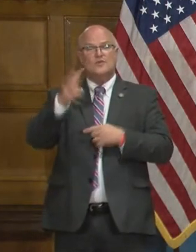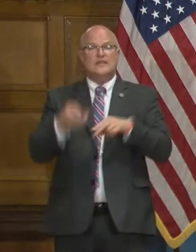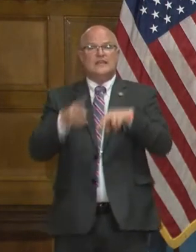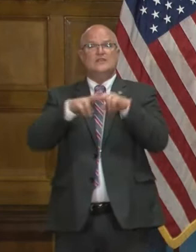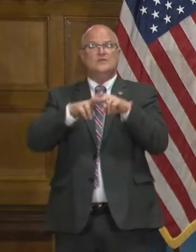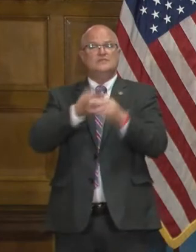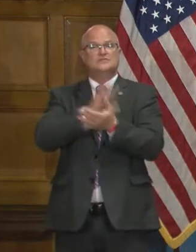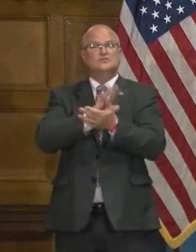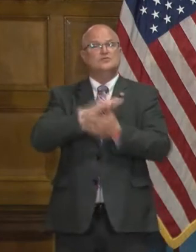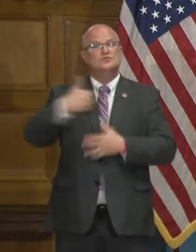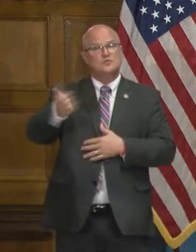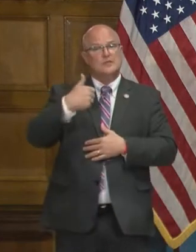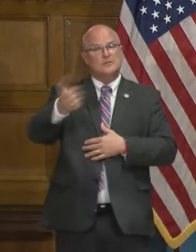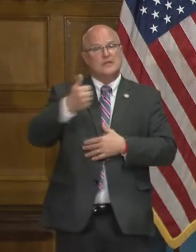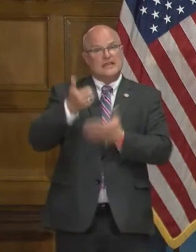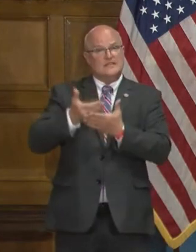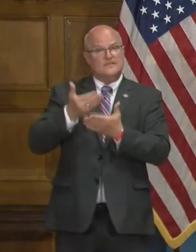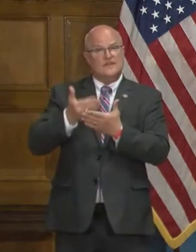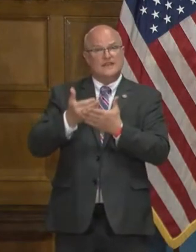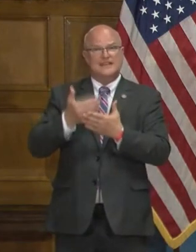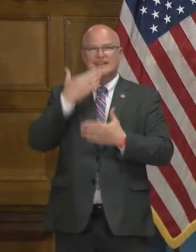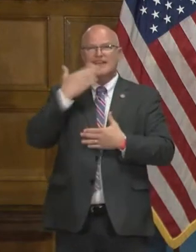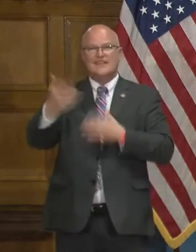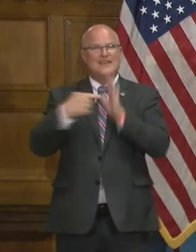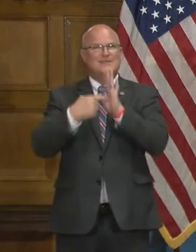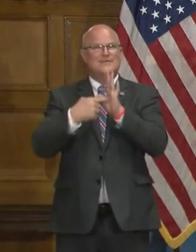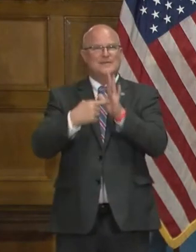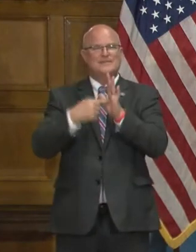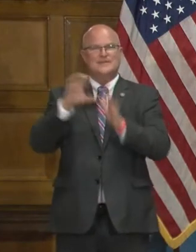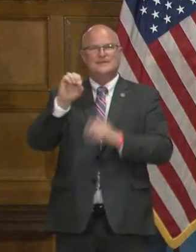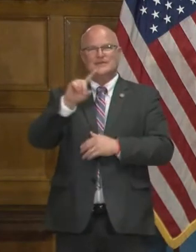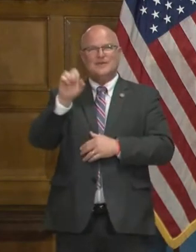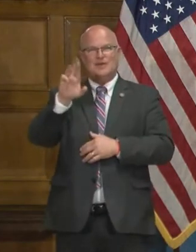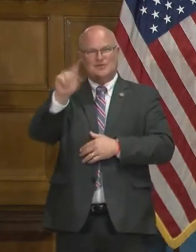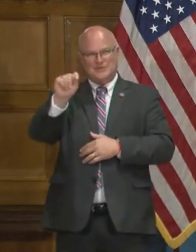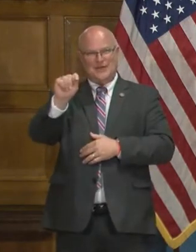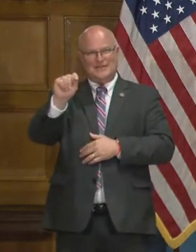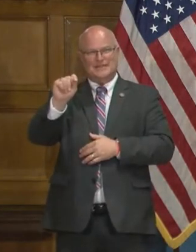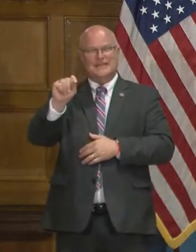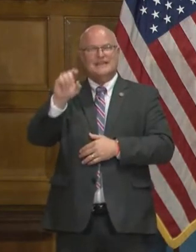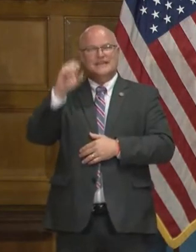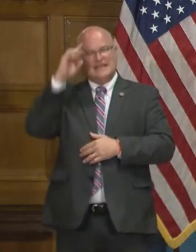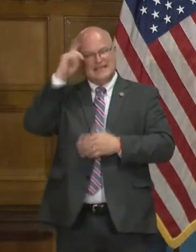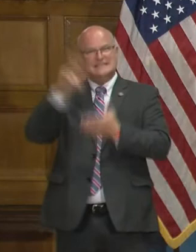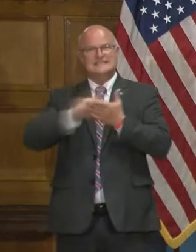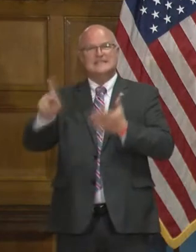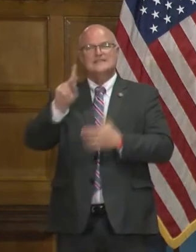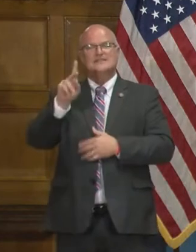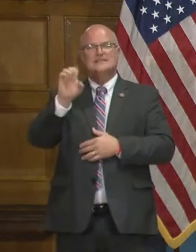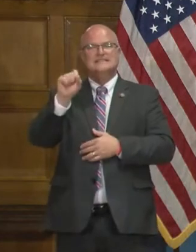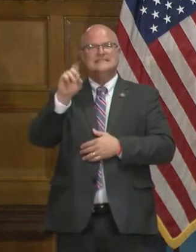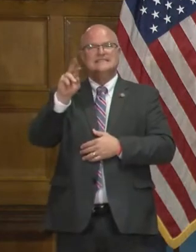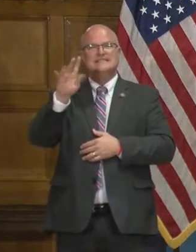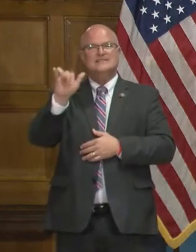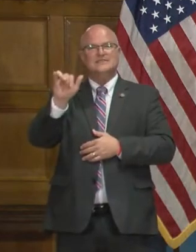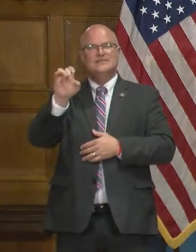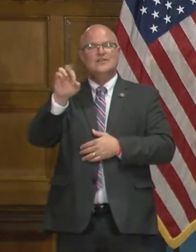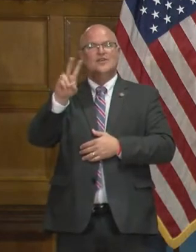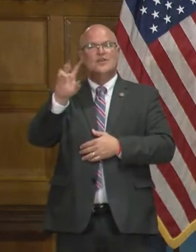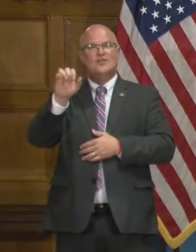school transportation funding. Thank you, Representative Cozart and Senator Irvin. There is